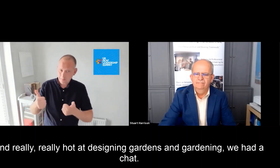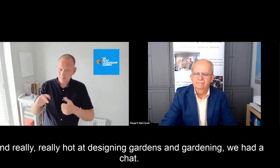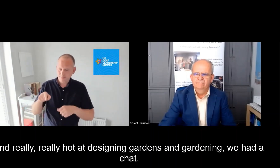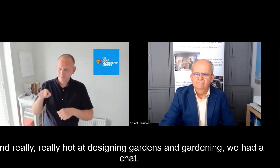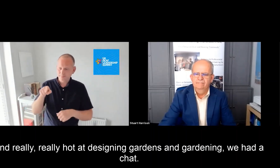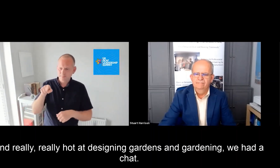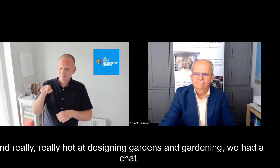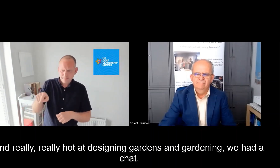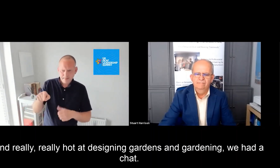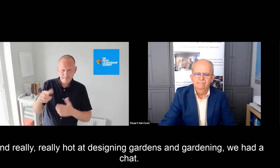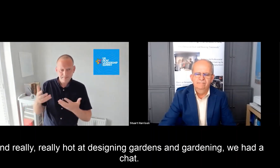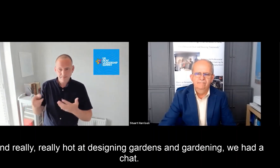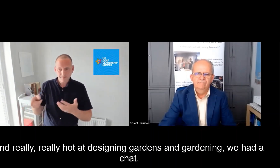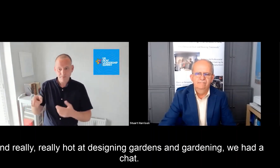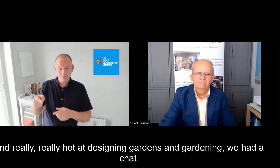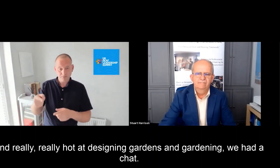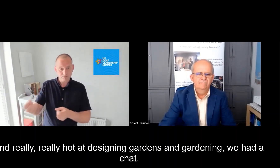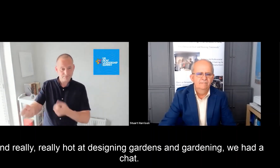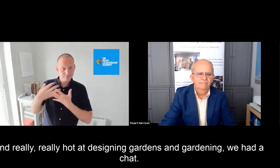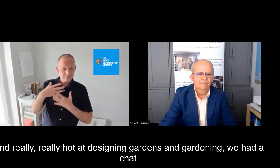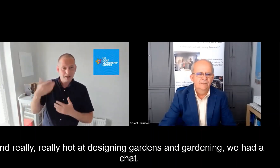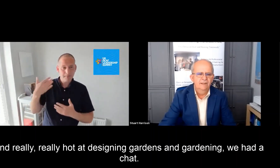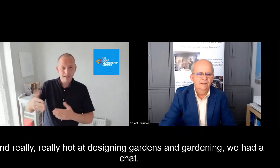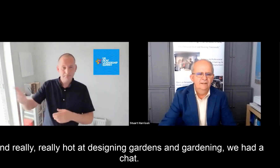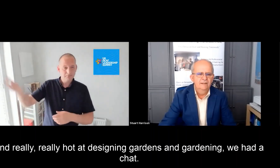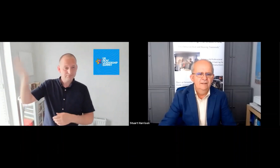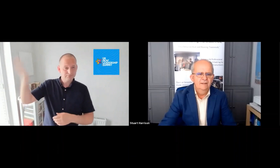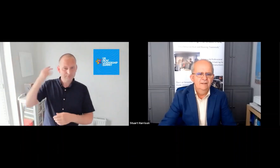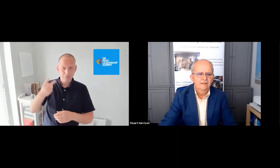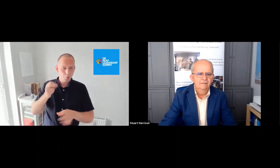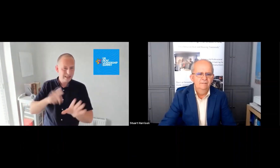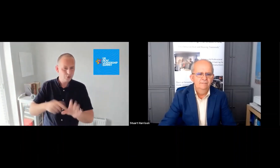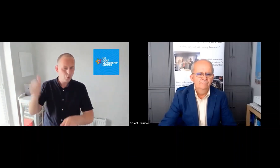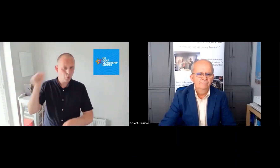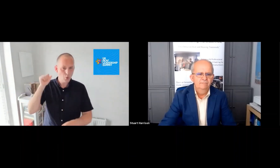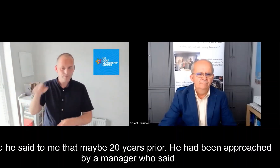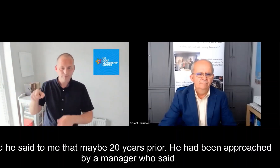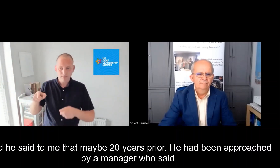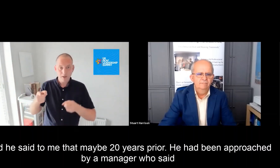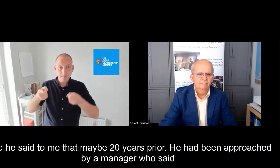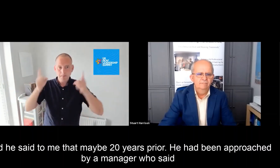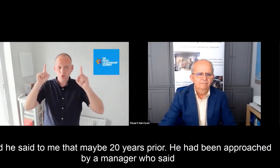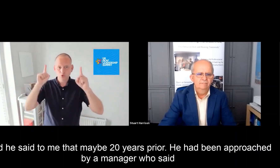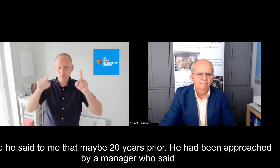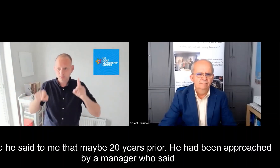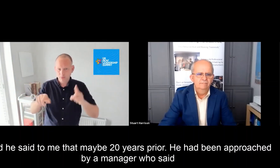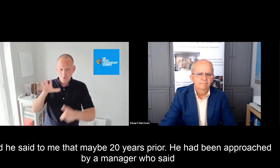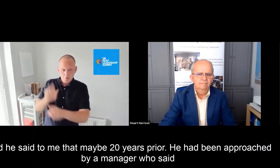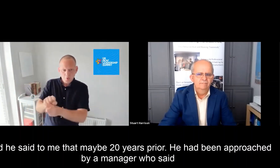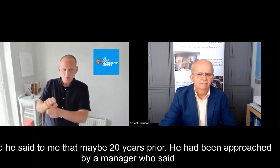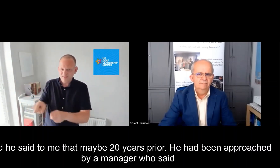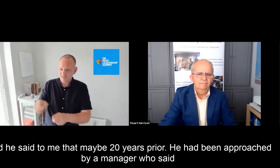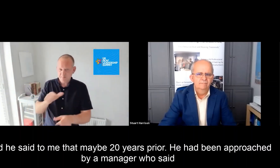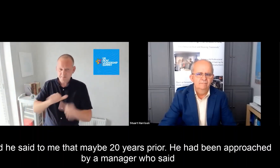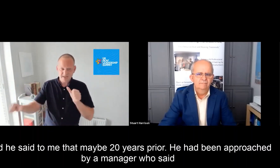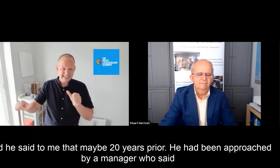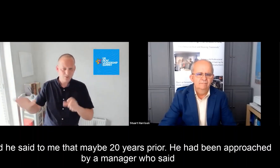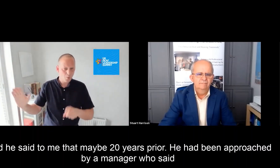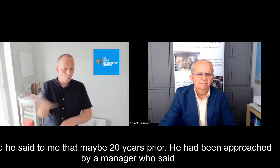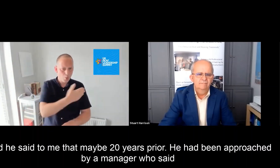designing gardens and gardening. And we had a chat. And he said to me that maybe 20 years prior, he had been approached